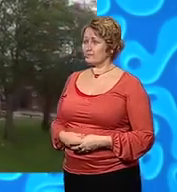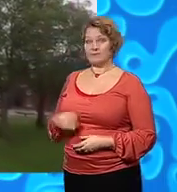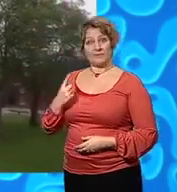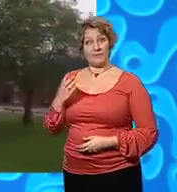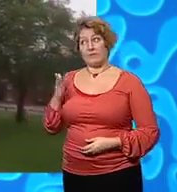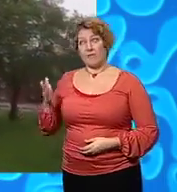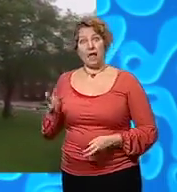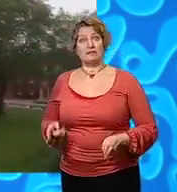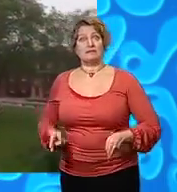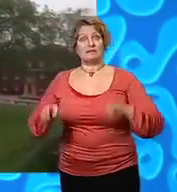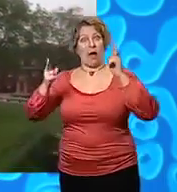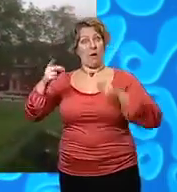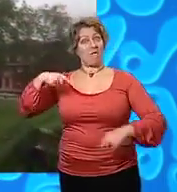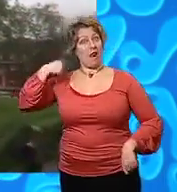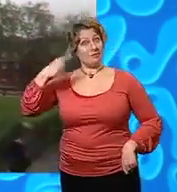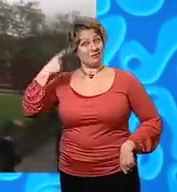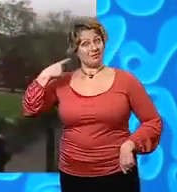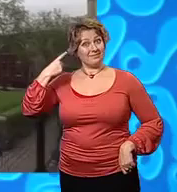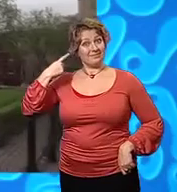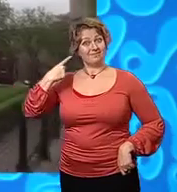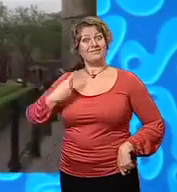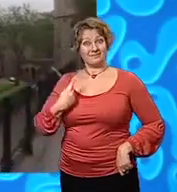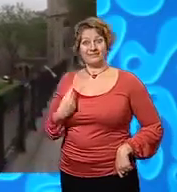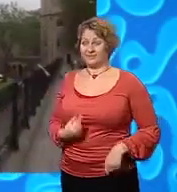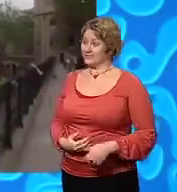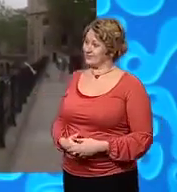First, we went to the Tower of London.